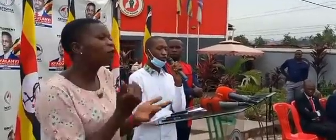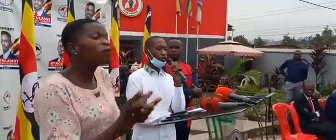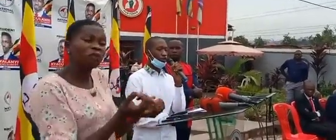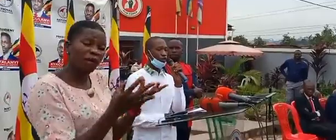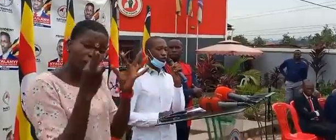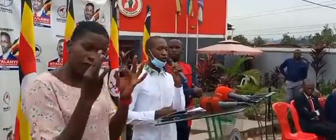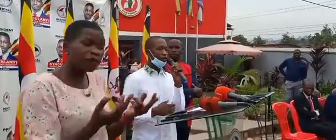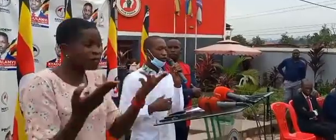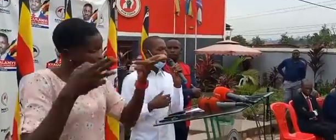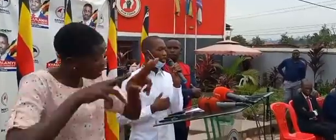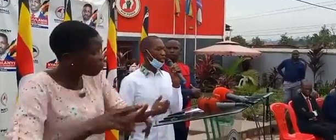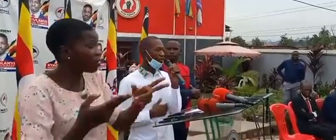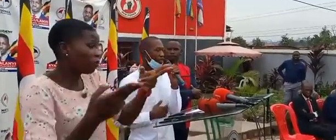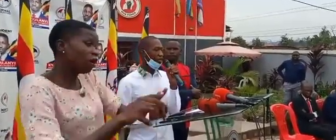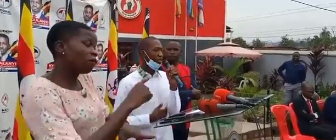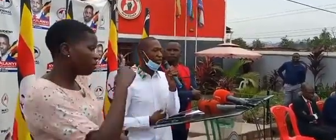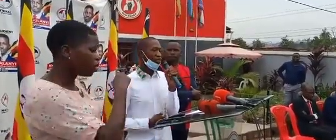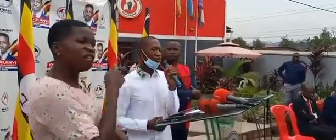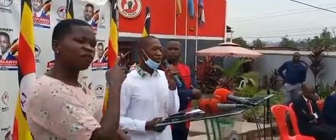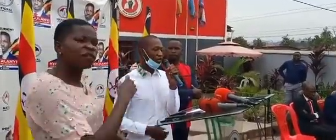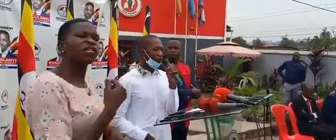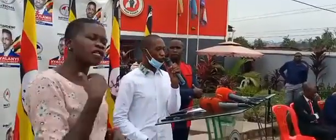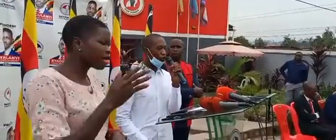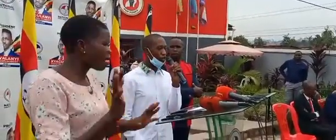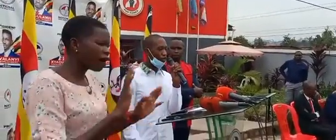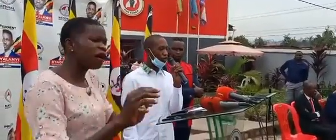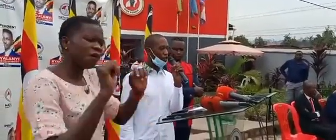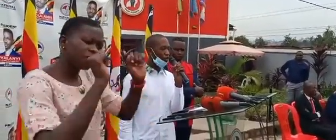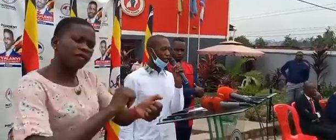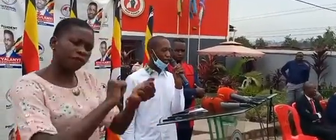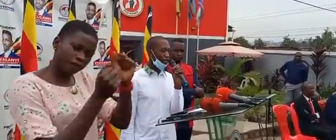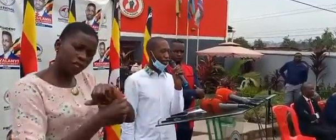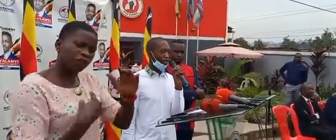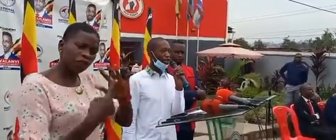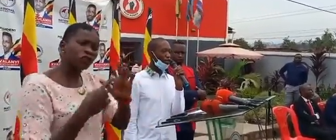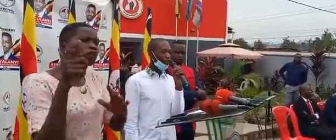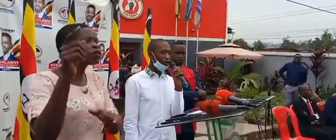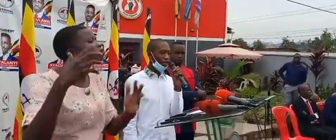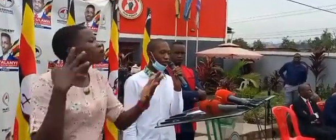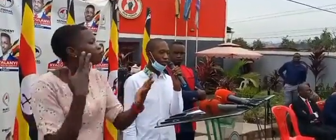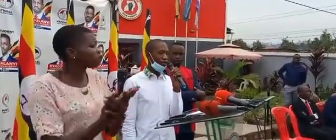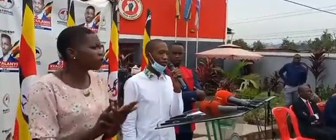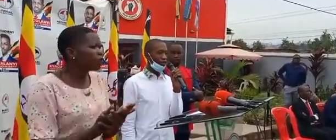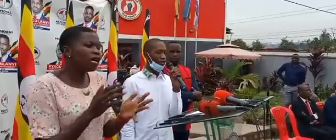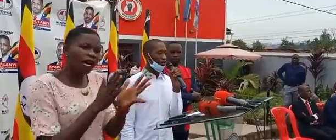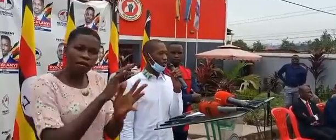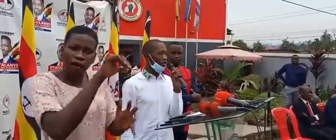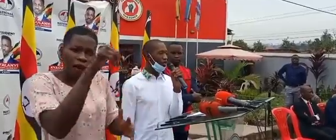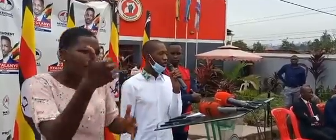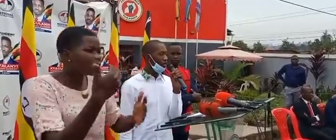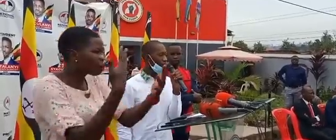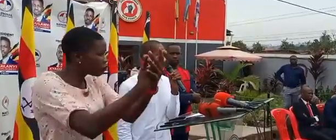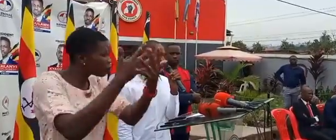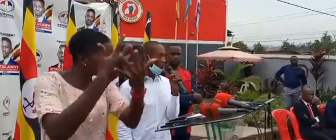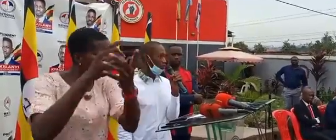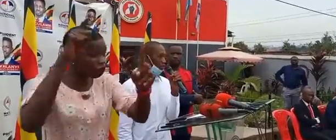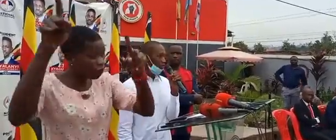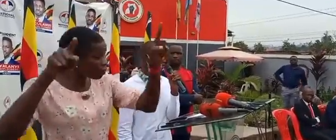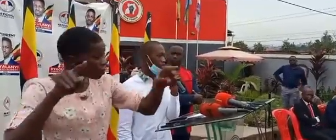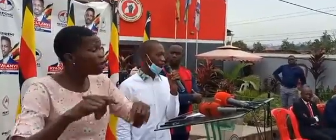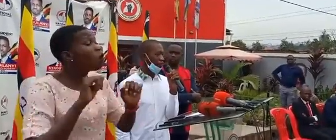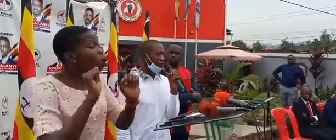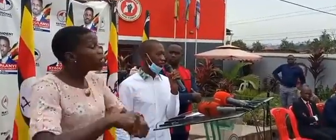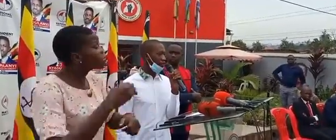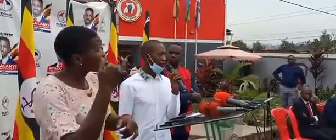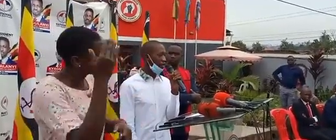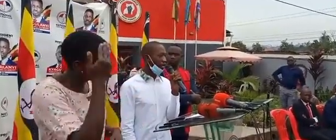so twetaaga embeera ey'amaanyi twetaaga otunuuliza amaaso ekitalya n'amakomera amalala tegere ekyo abantu baliyo